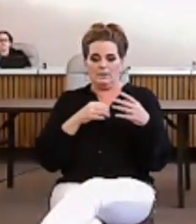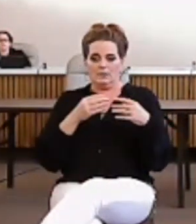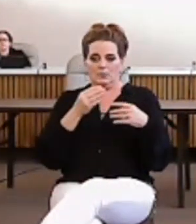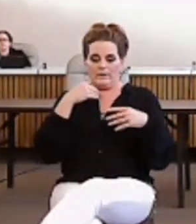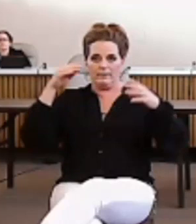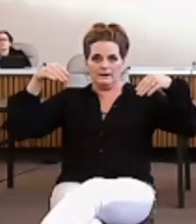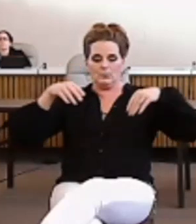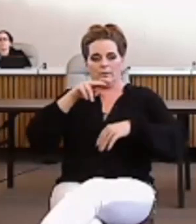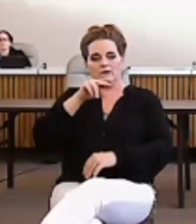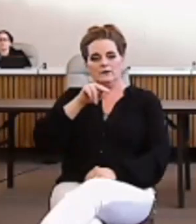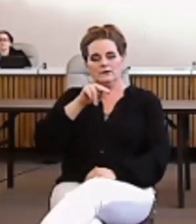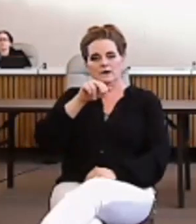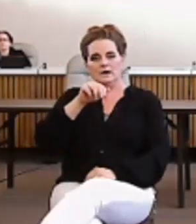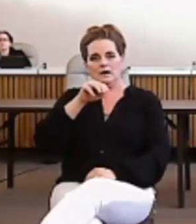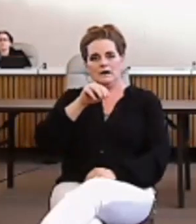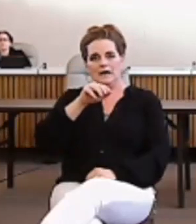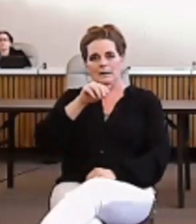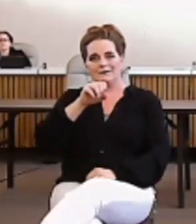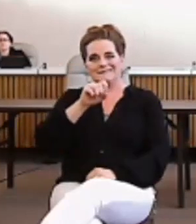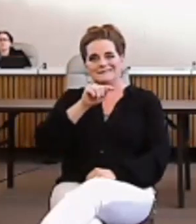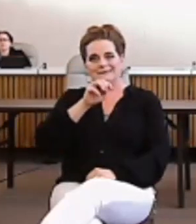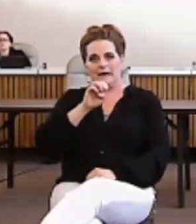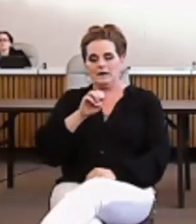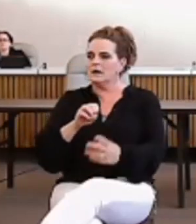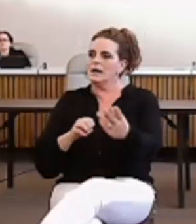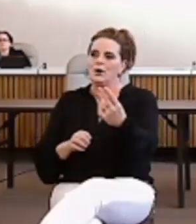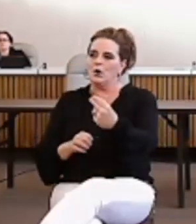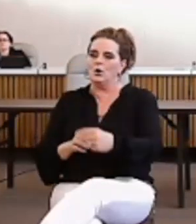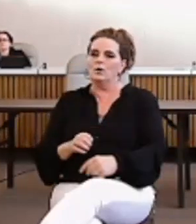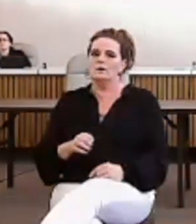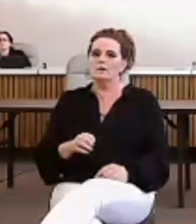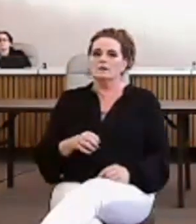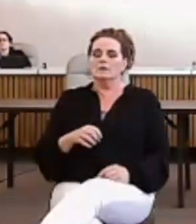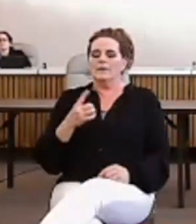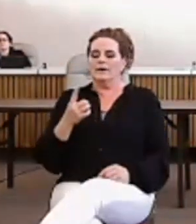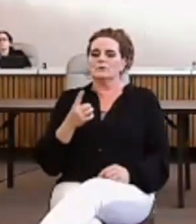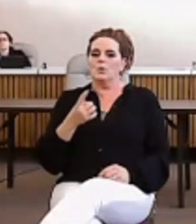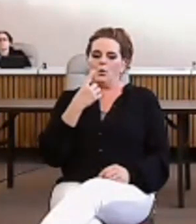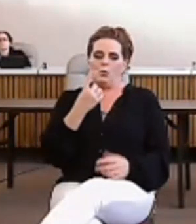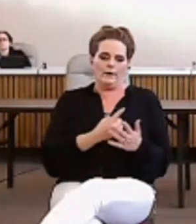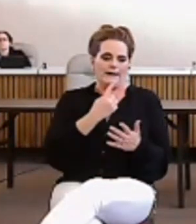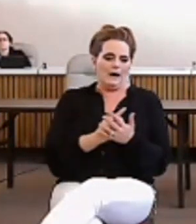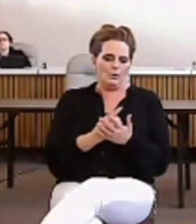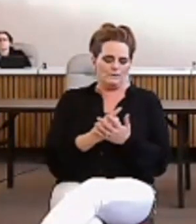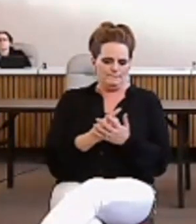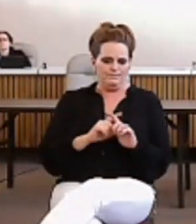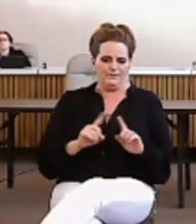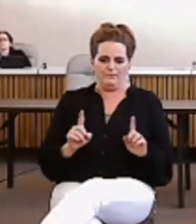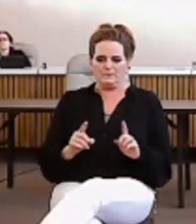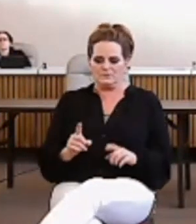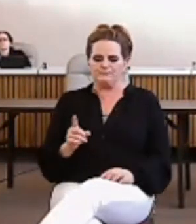Namaste? No, No. okay. they have a 1 hour separation between Nemesta and this